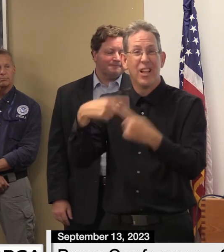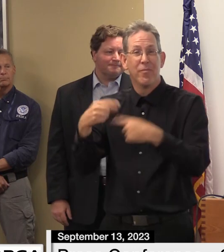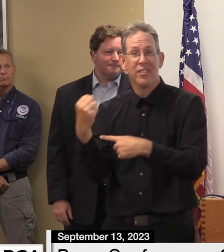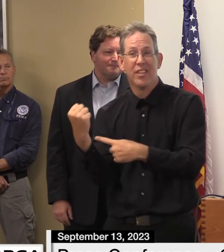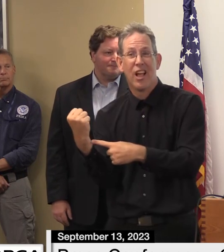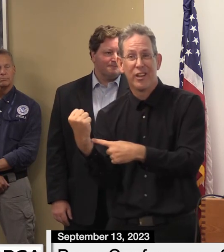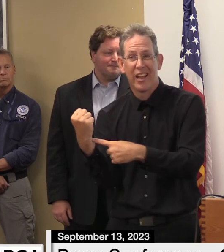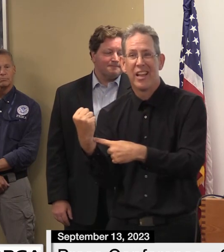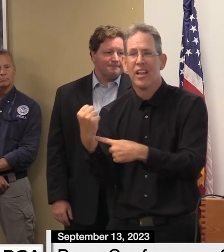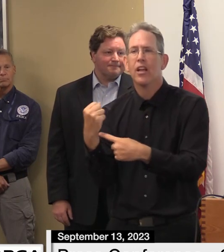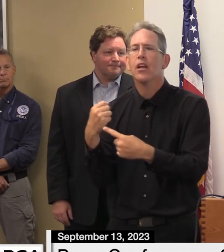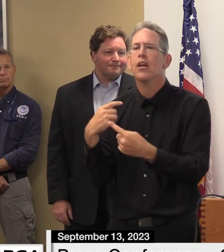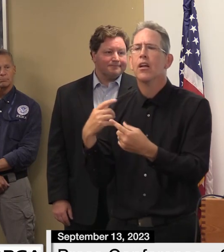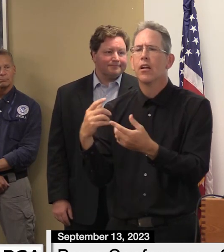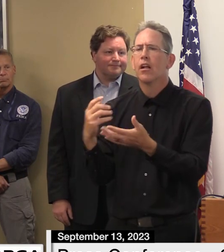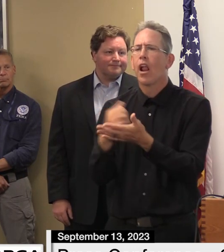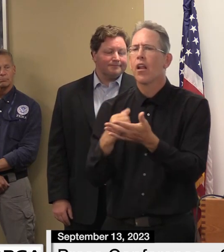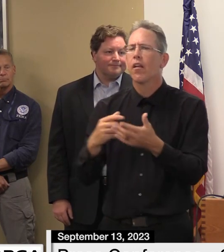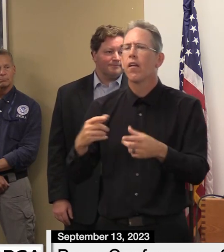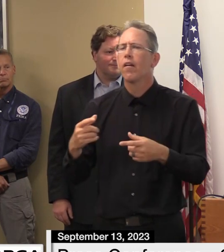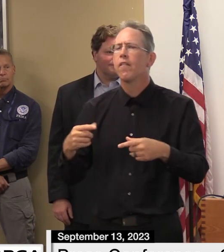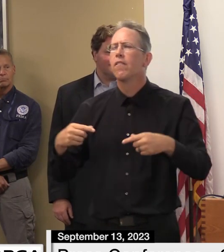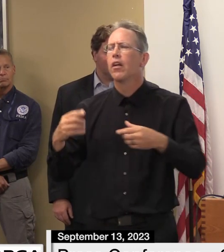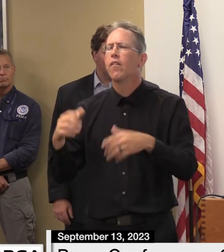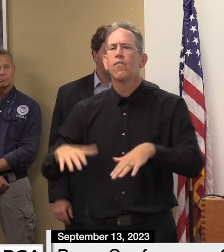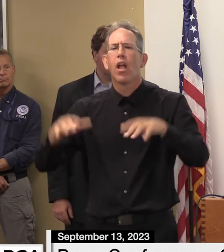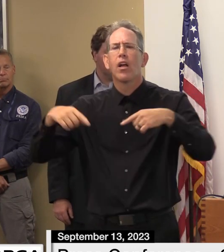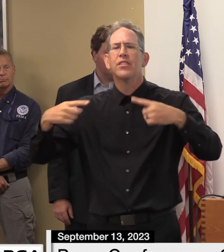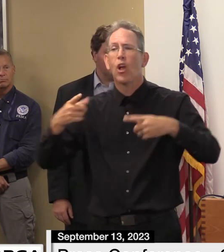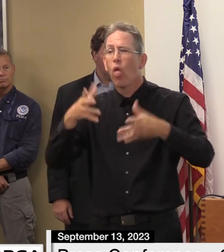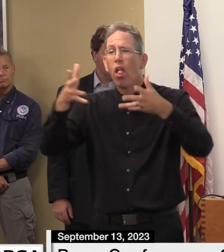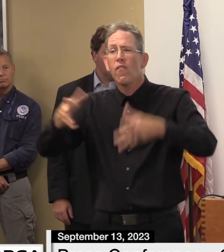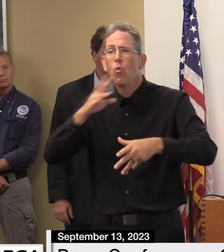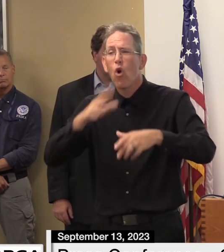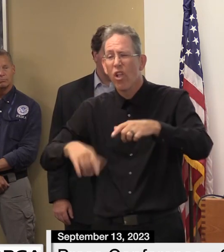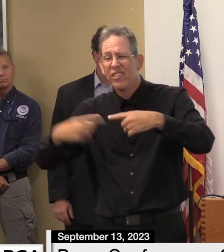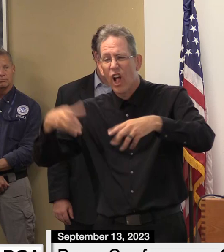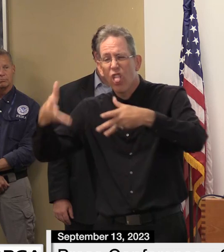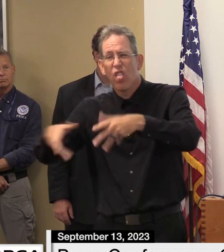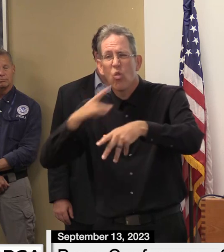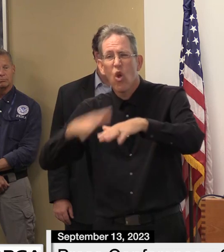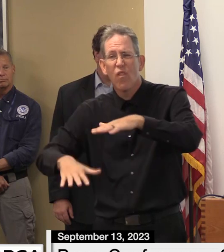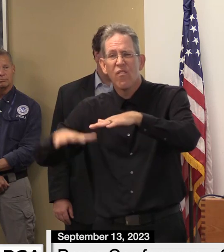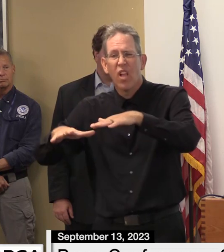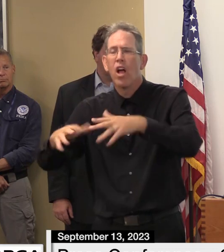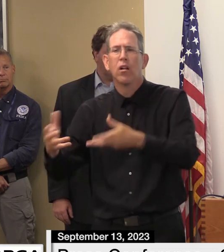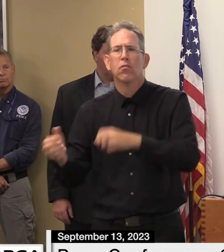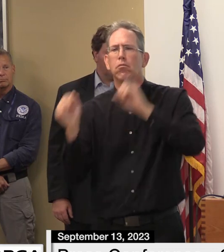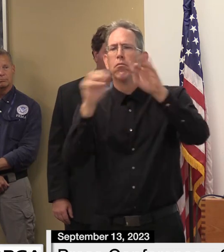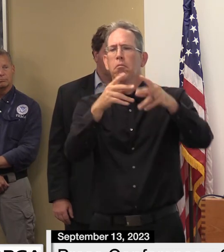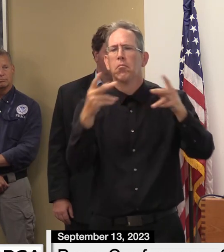collecting flood-related tires at the Gruberry Granite Museum from 8 to 4. So whether you're an individual,